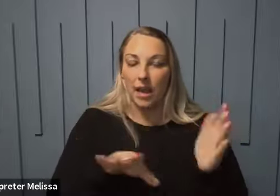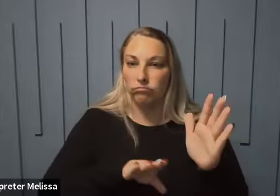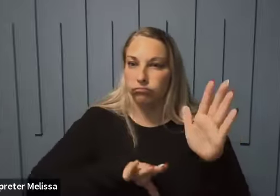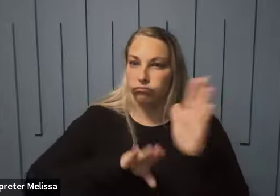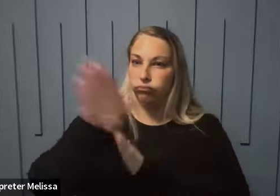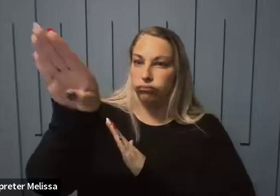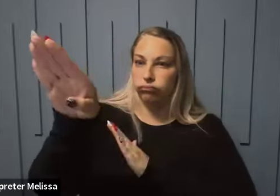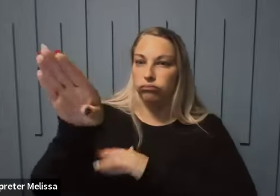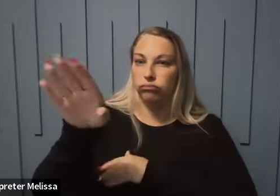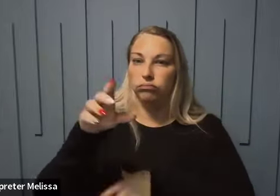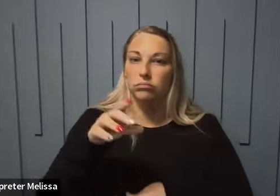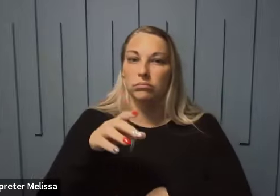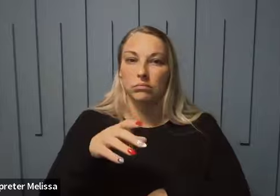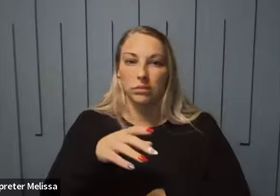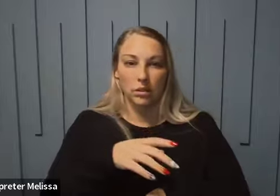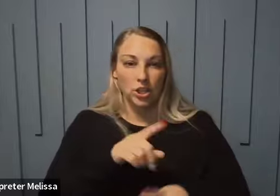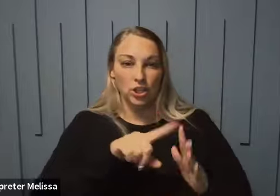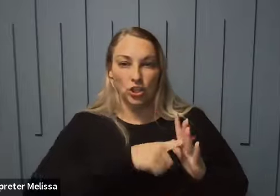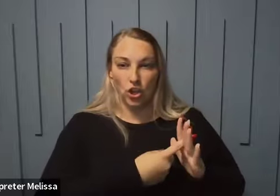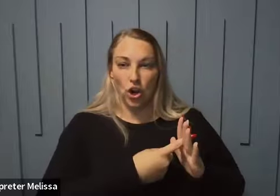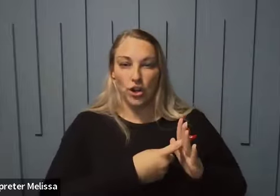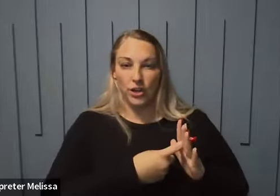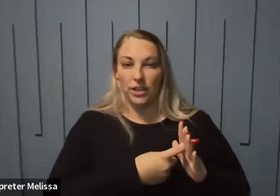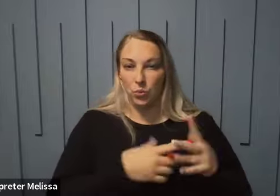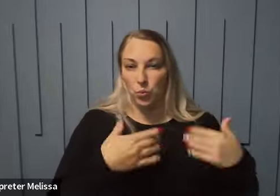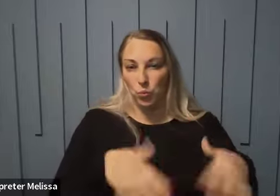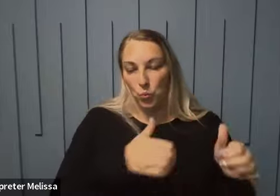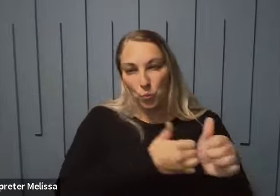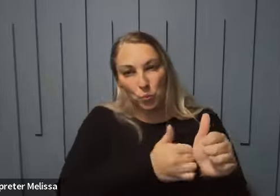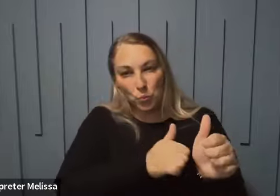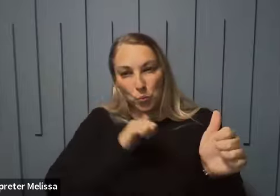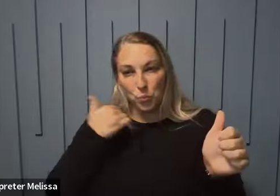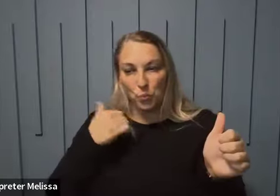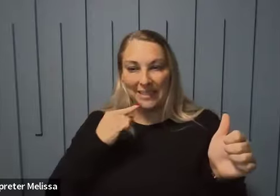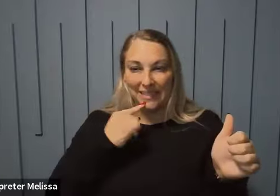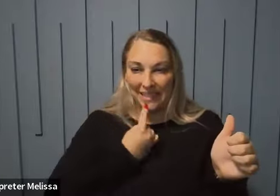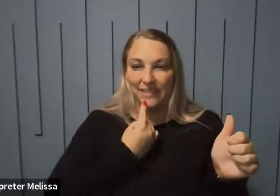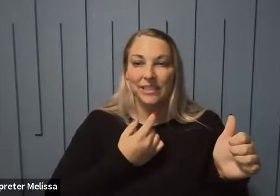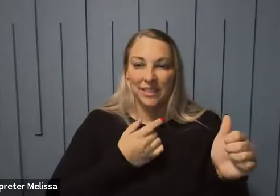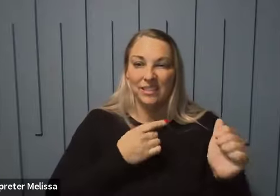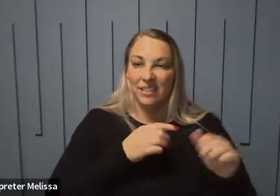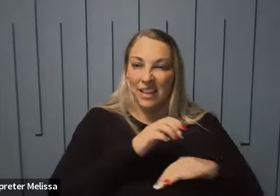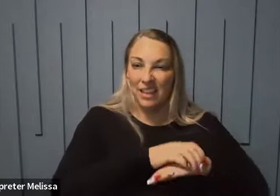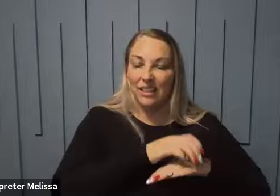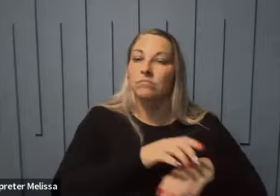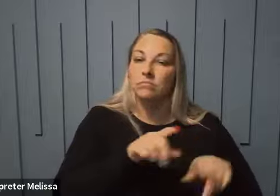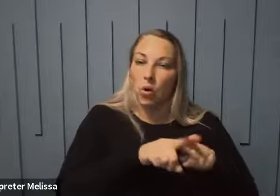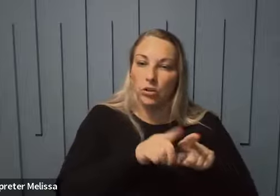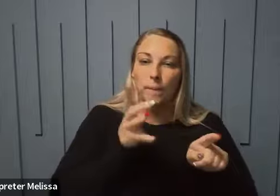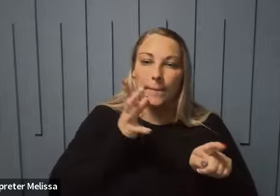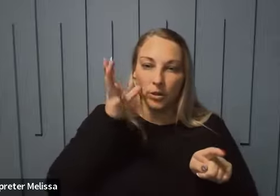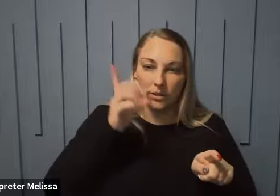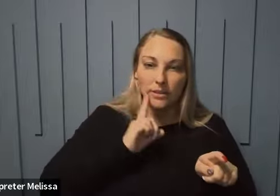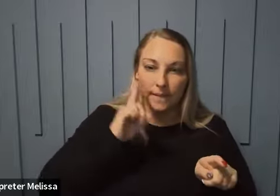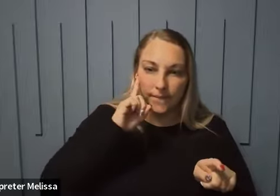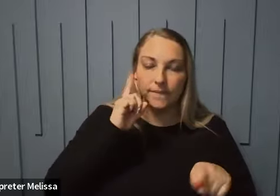thought I would have seen out of him over the years. He started off really behind in English in his early years, and he's really